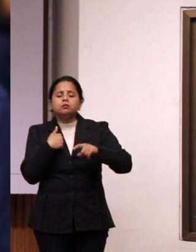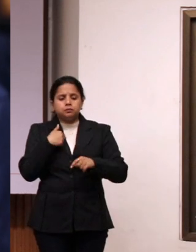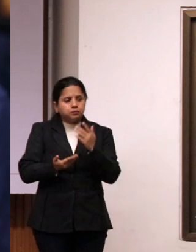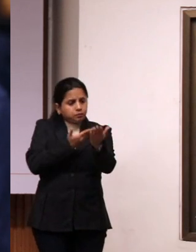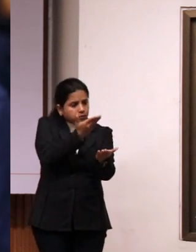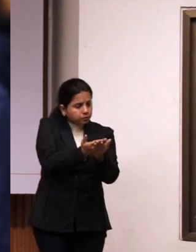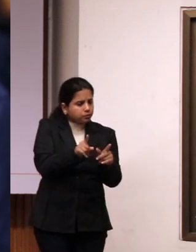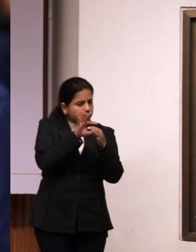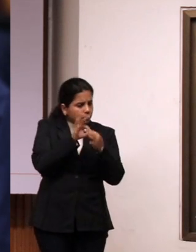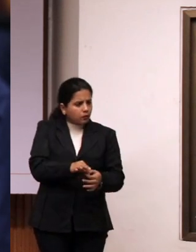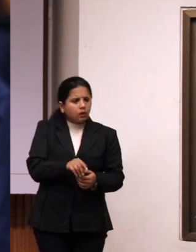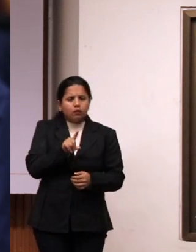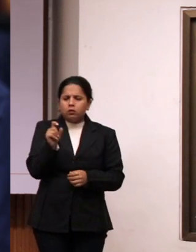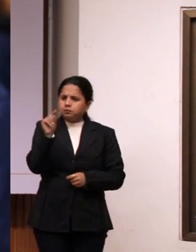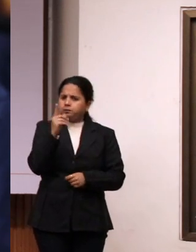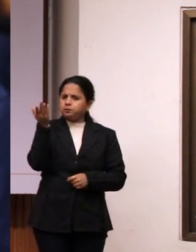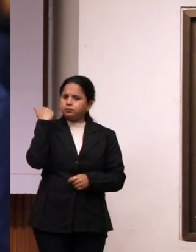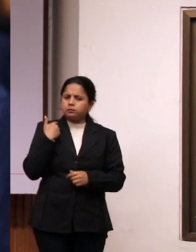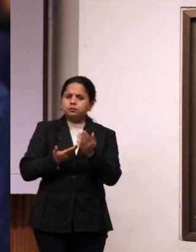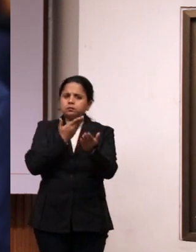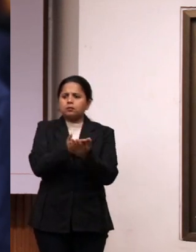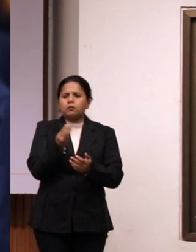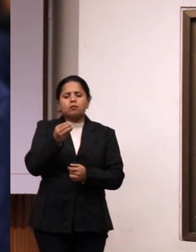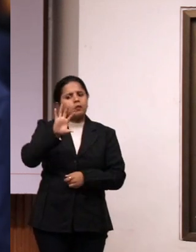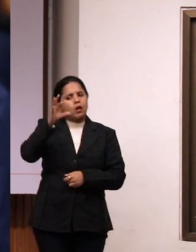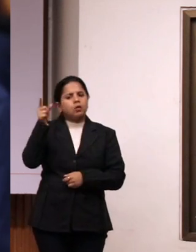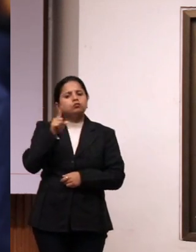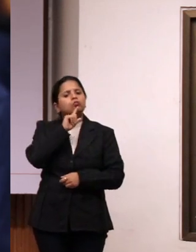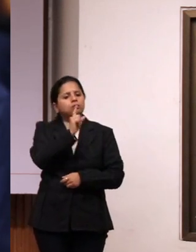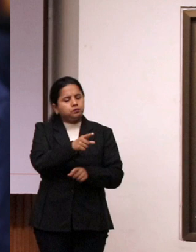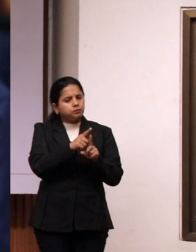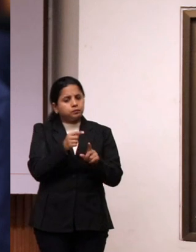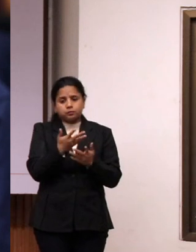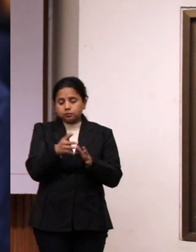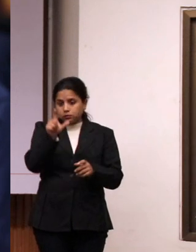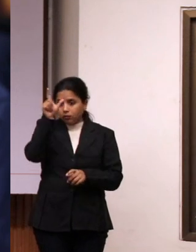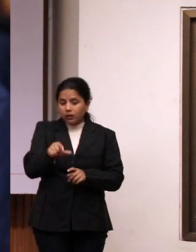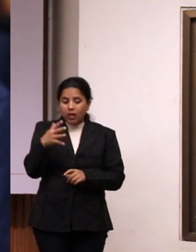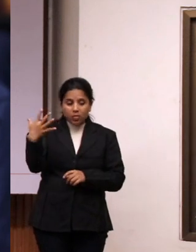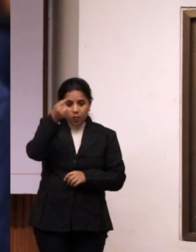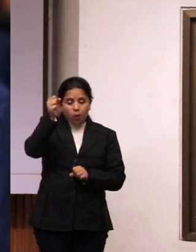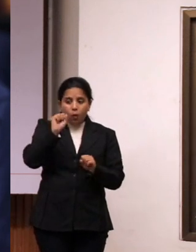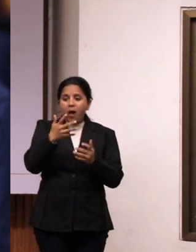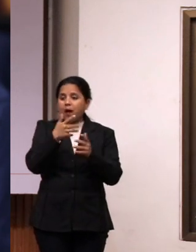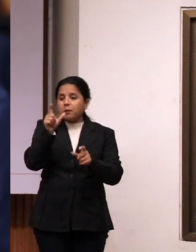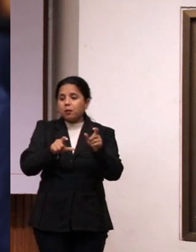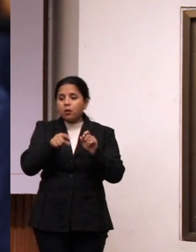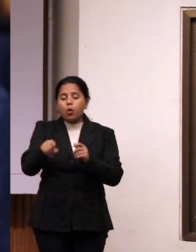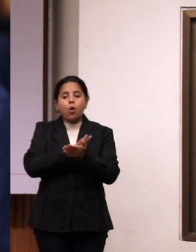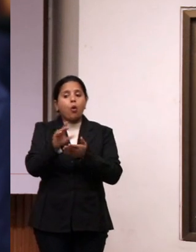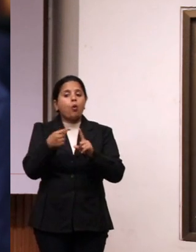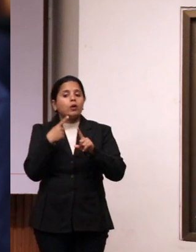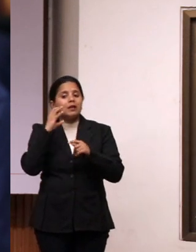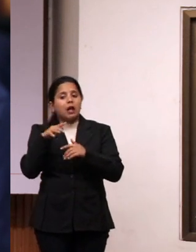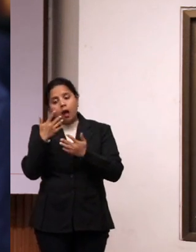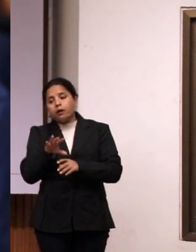petition around a month back, it had issued countrywide directions that no public authority or no horticulture work in any